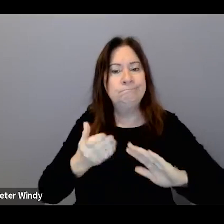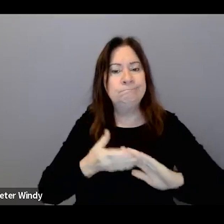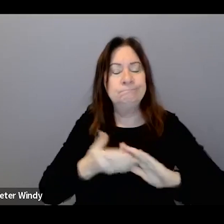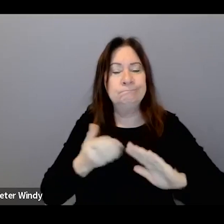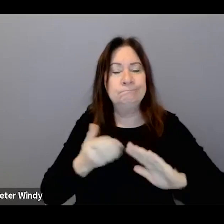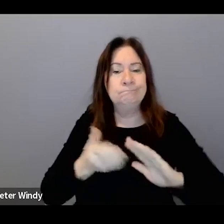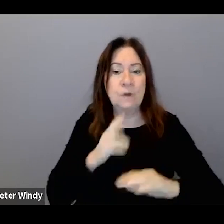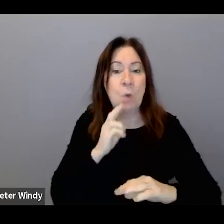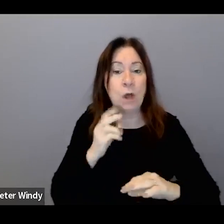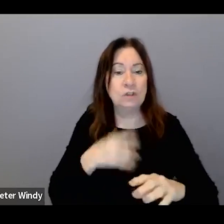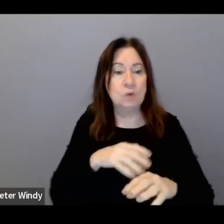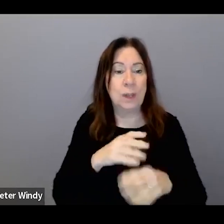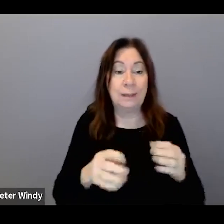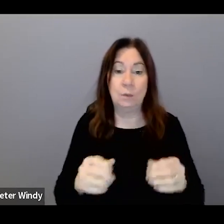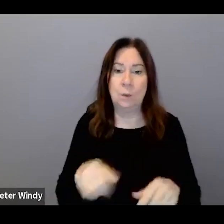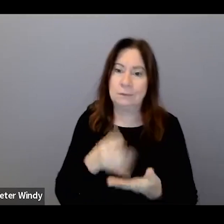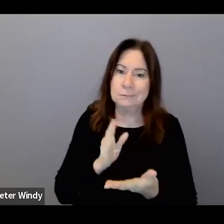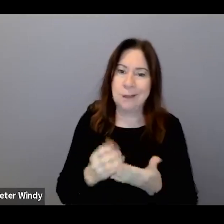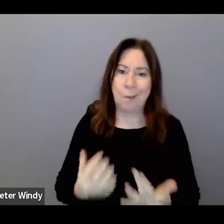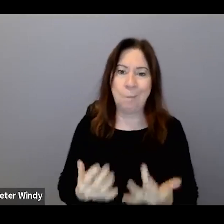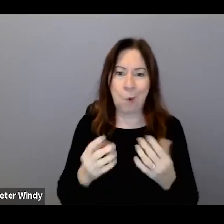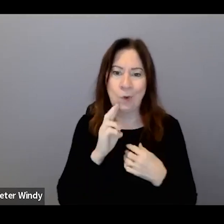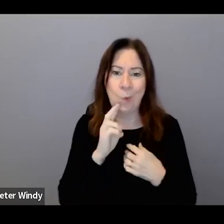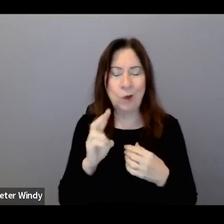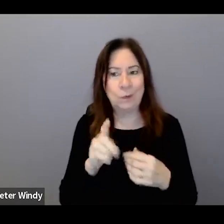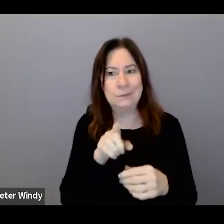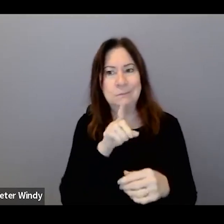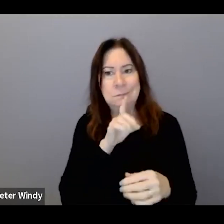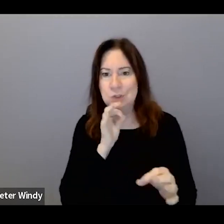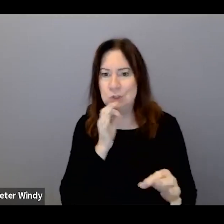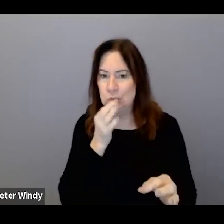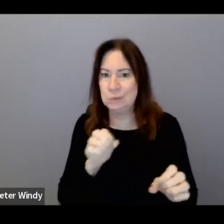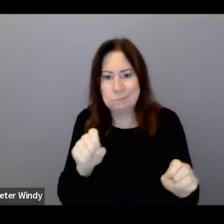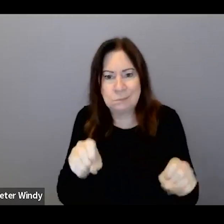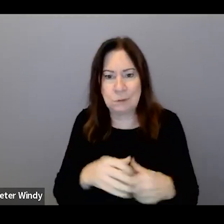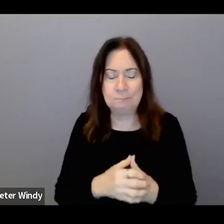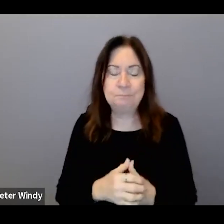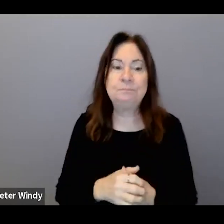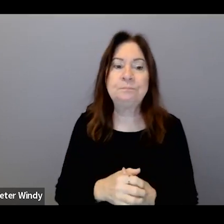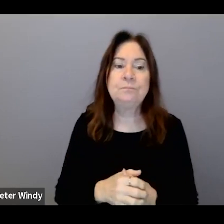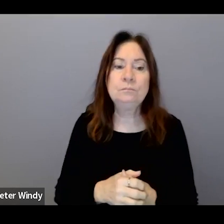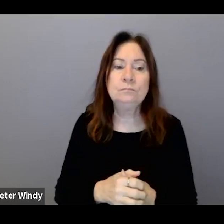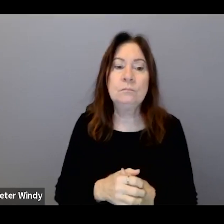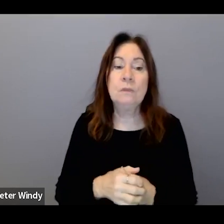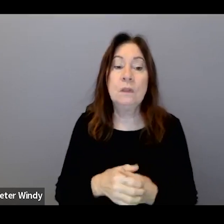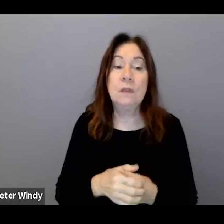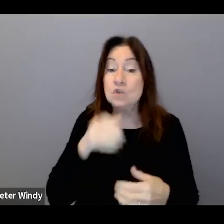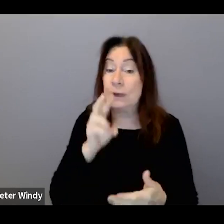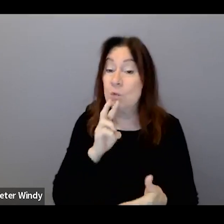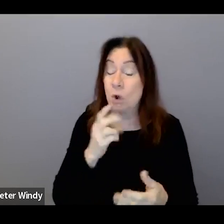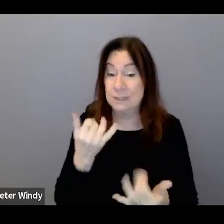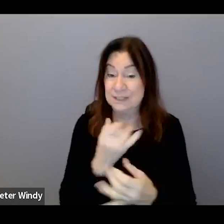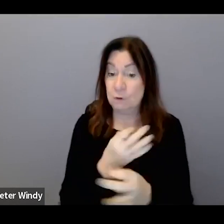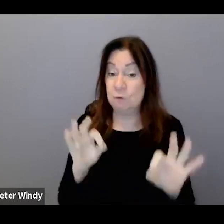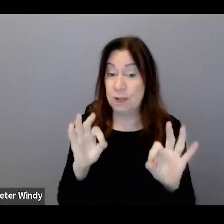we can get off the boil water notice as soon as possible. Potable water is still available for free from the